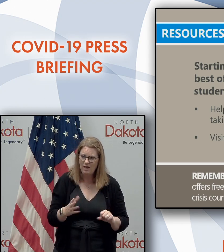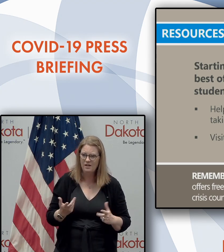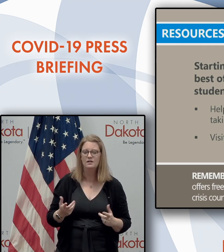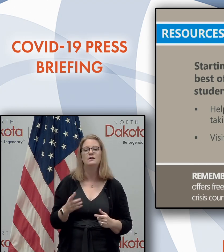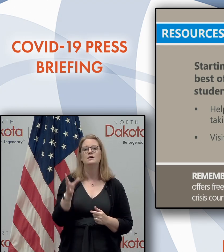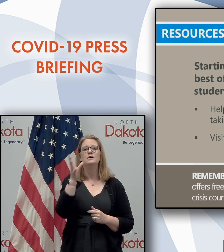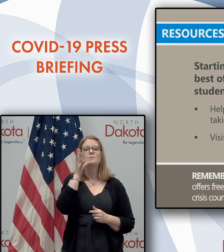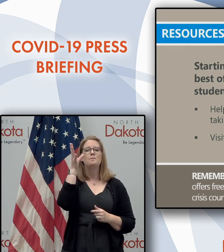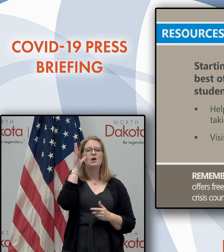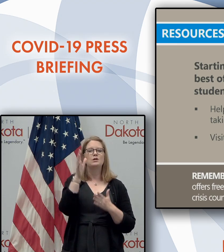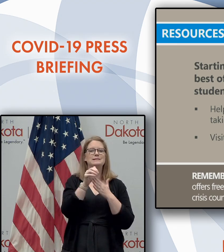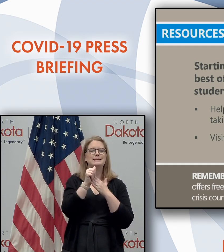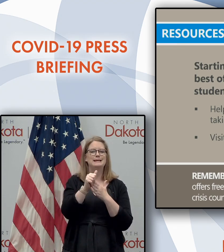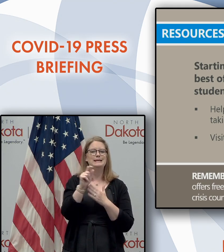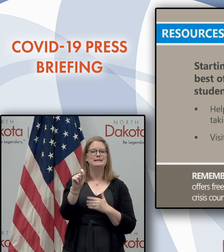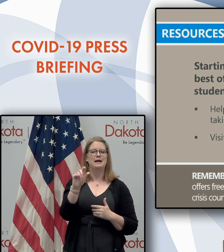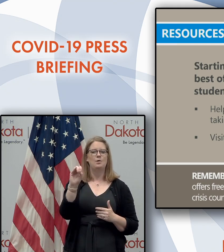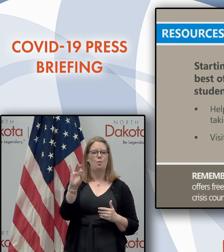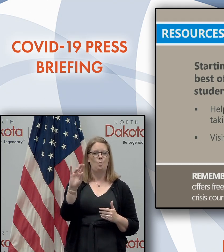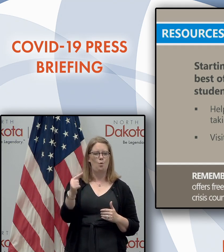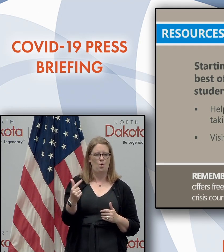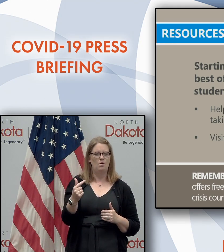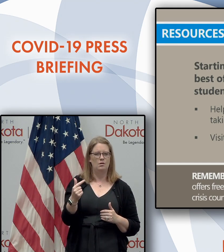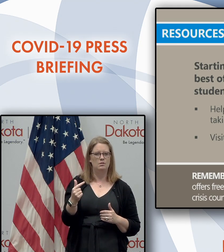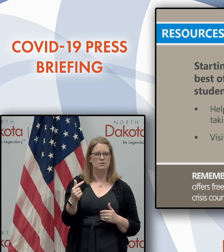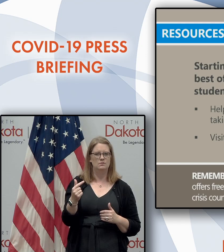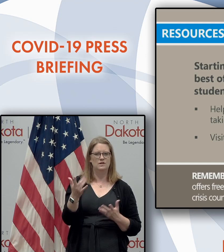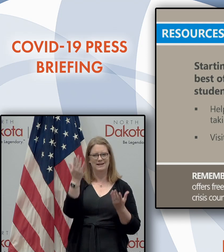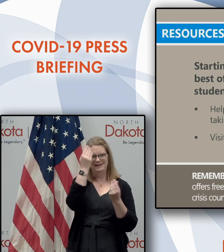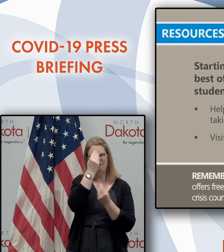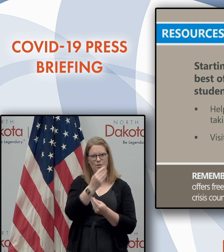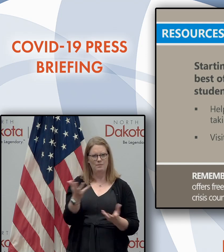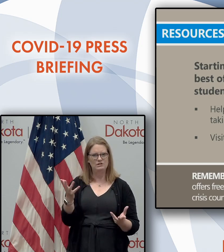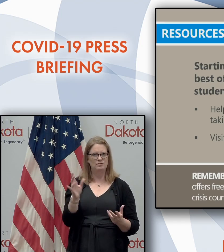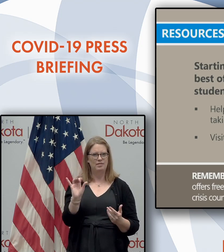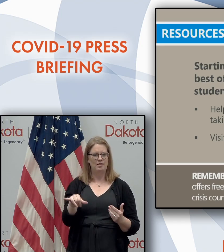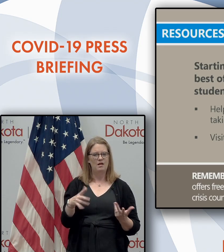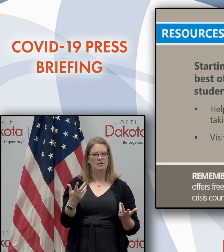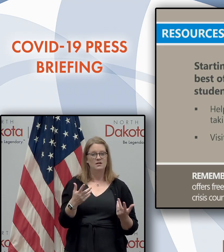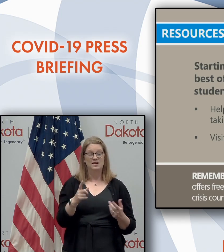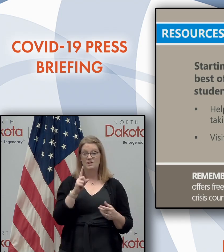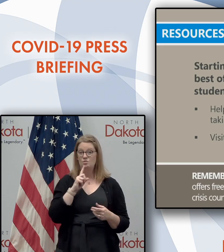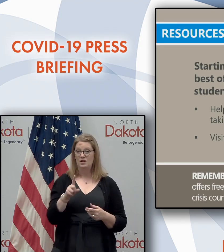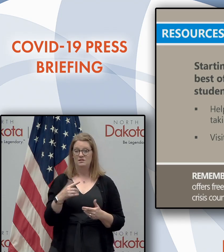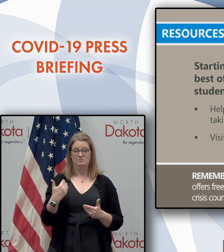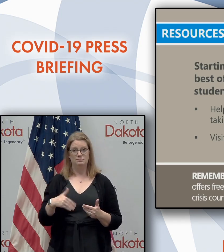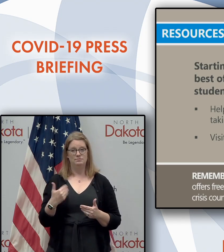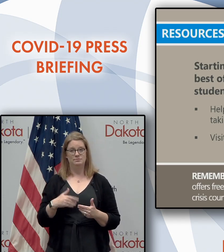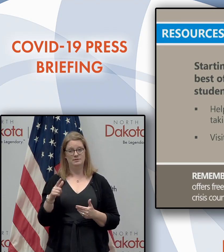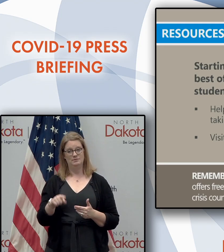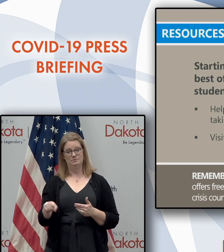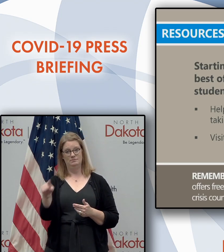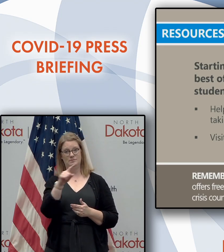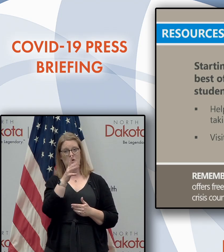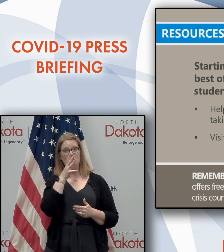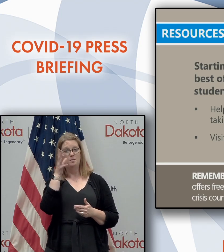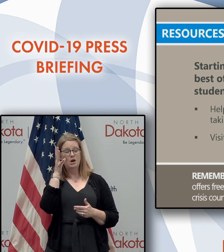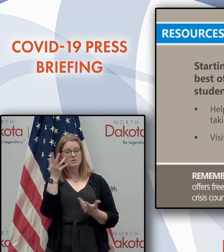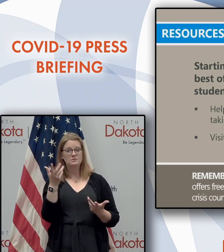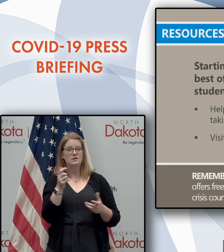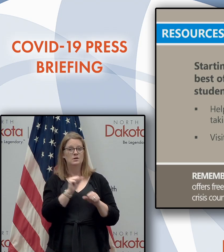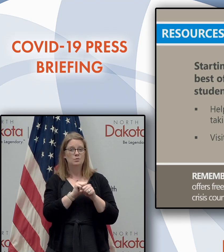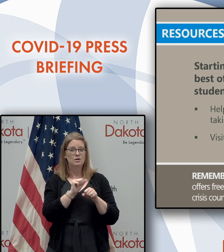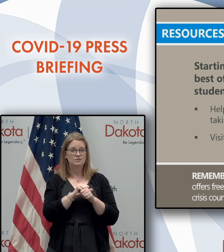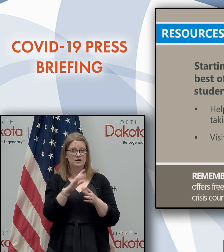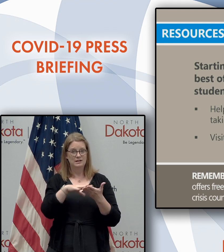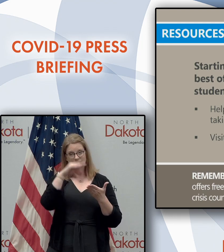at parentslead.org for this information and more. And thanks to all the parents for all you've done working to ensure students